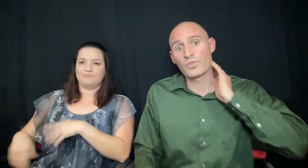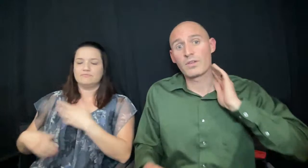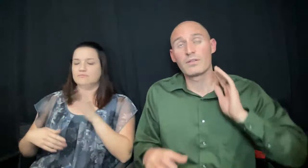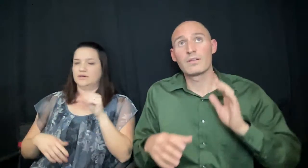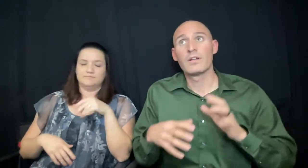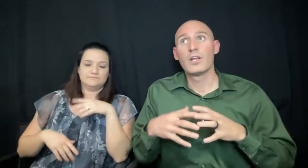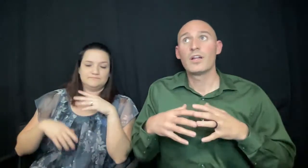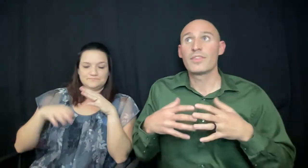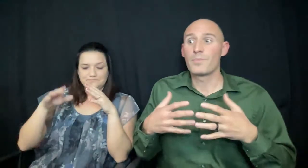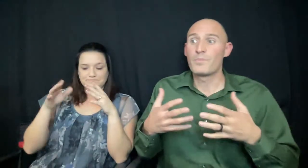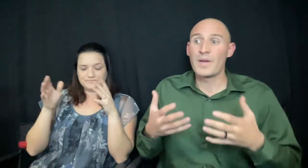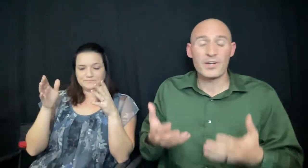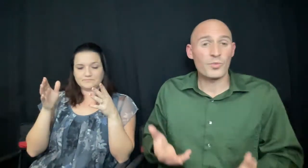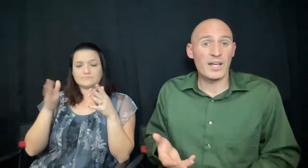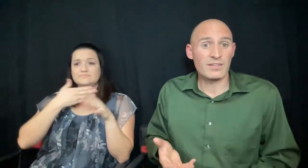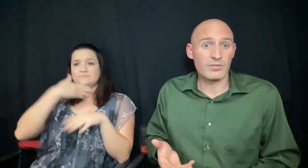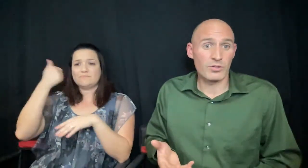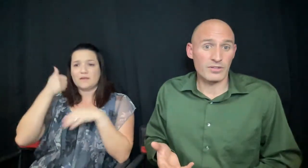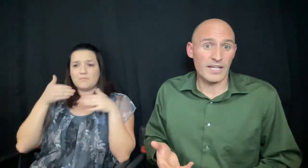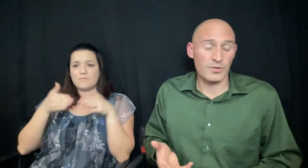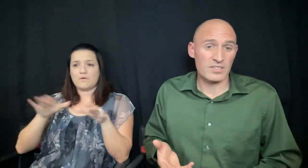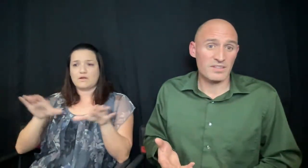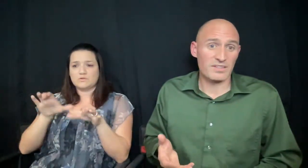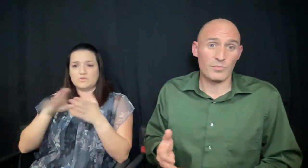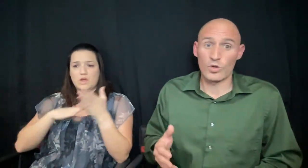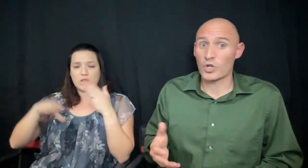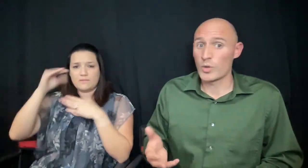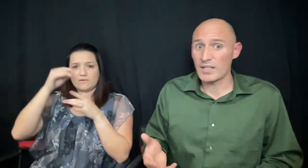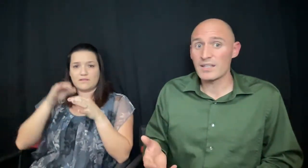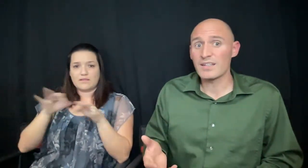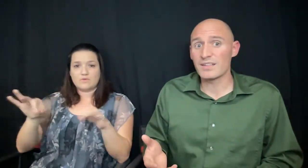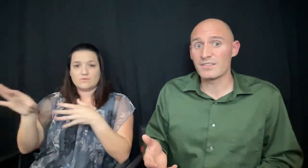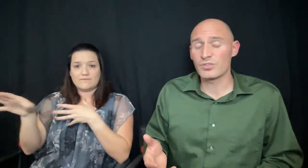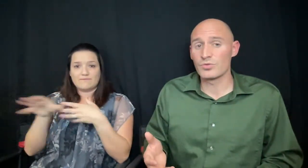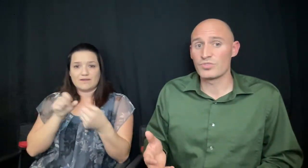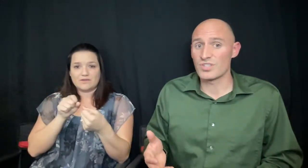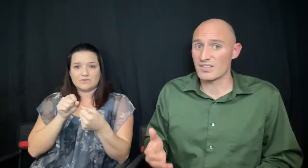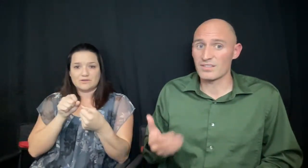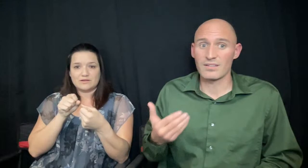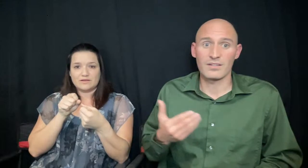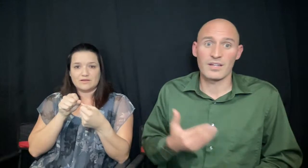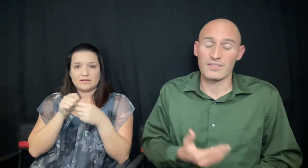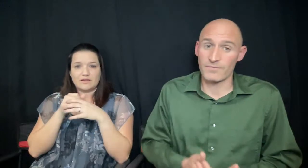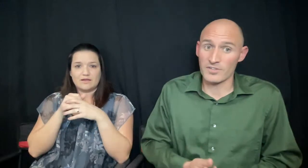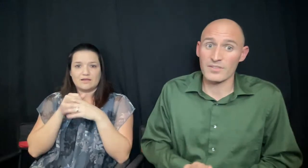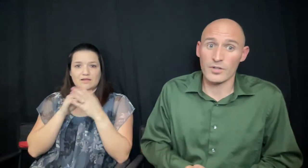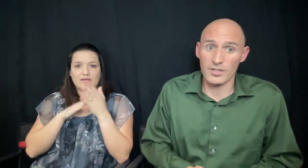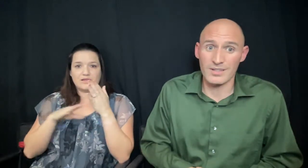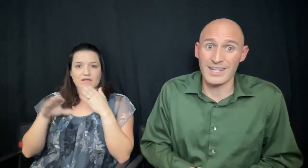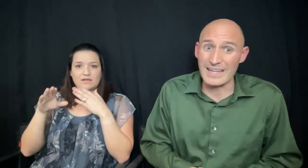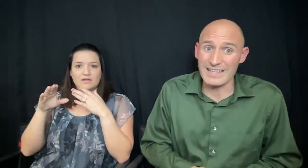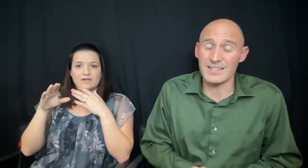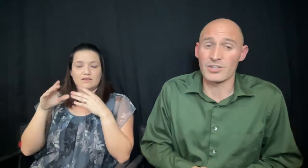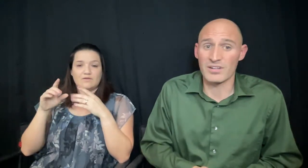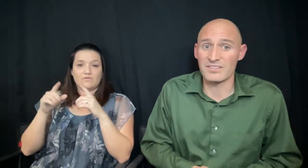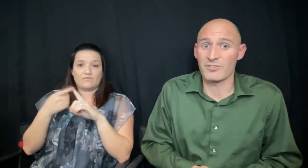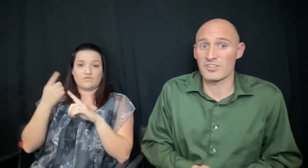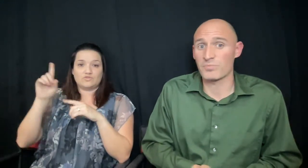the better way to learn languages more quickly is to just first of all, you need to increase your